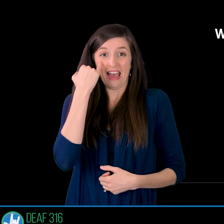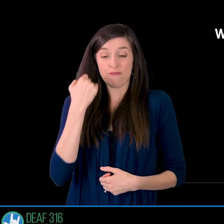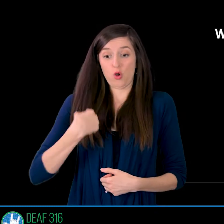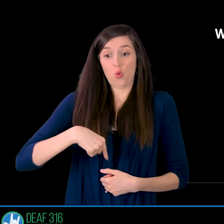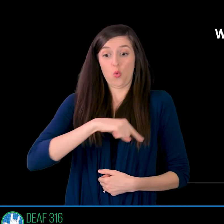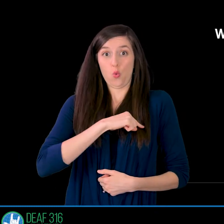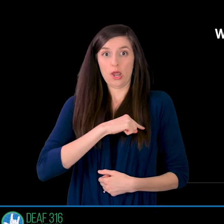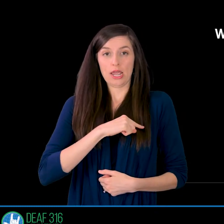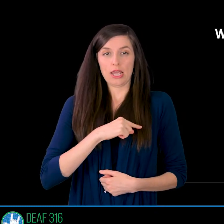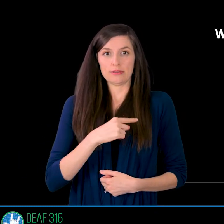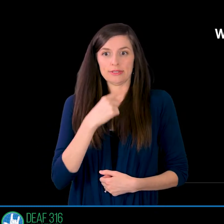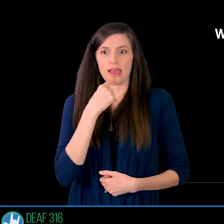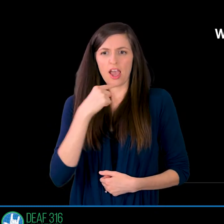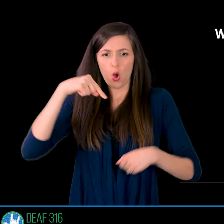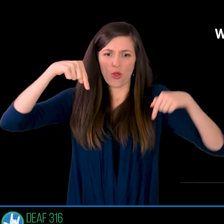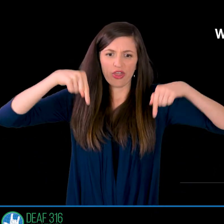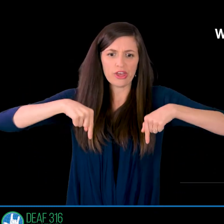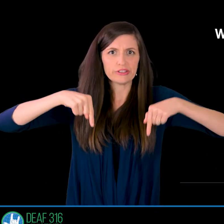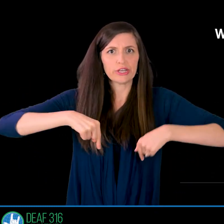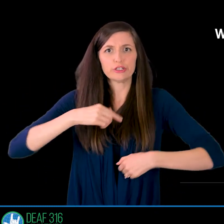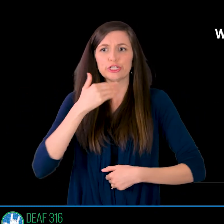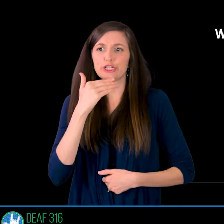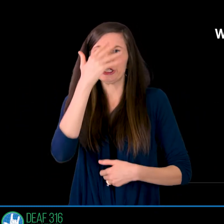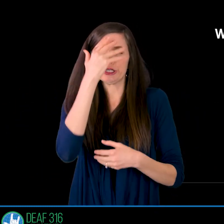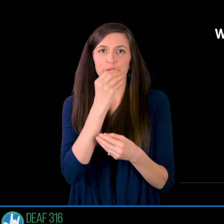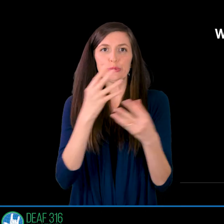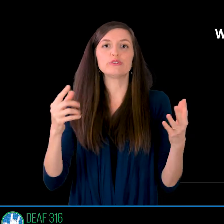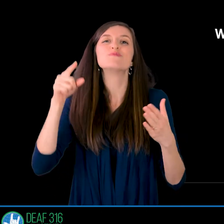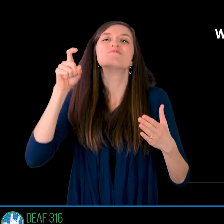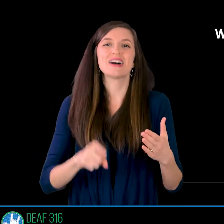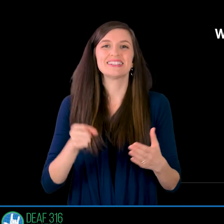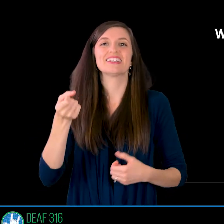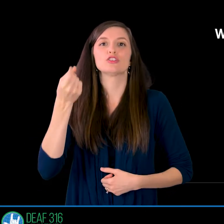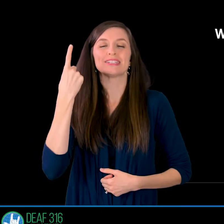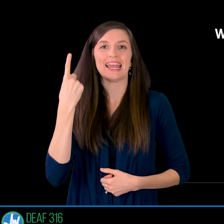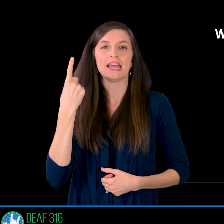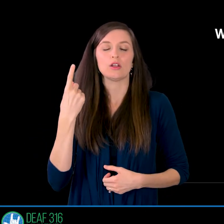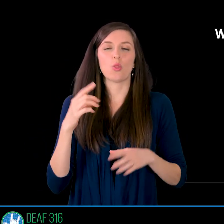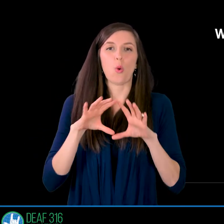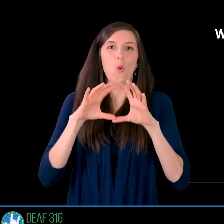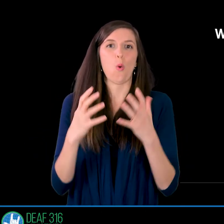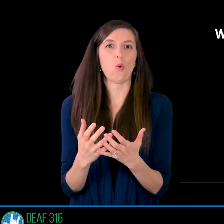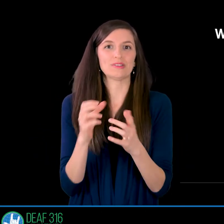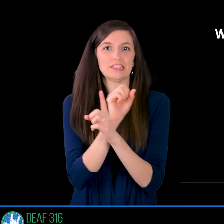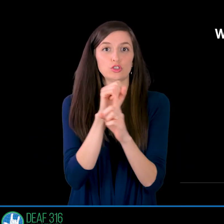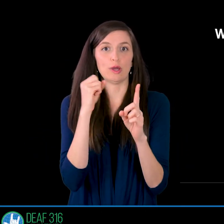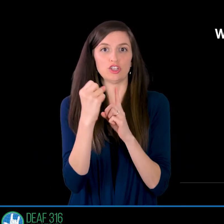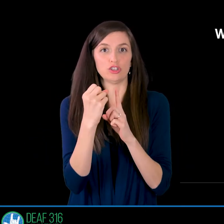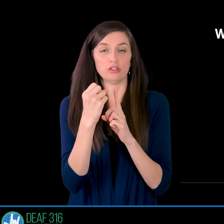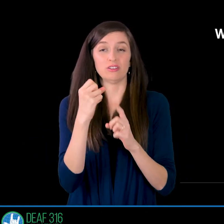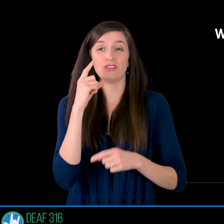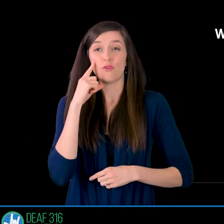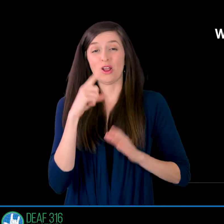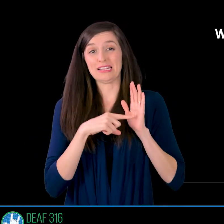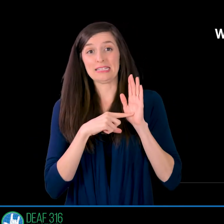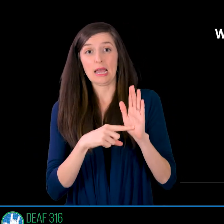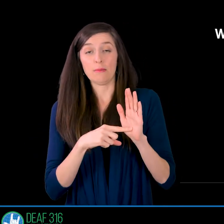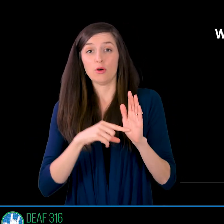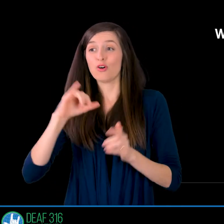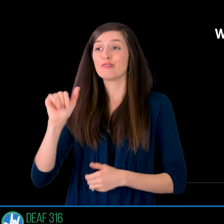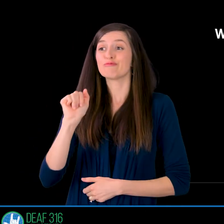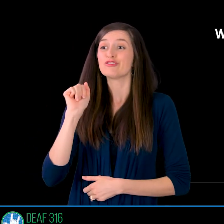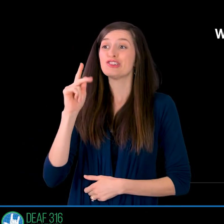news to be really heard as the good news it is, you have to understand the situation. Like Jack